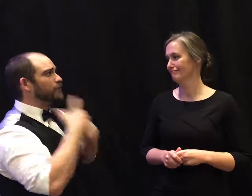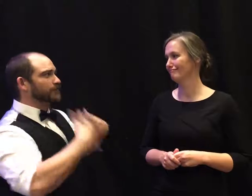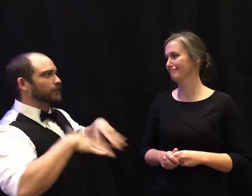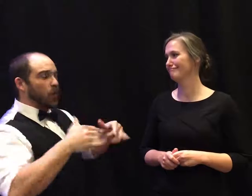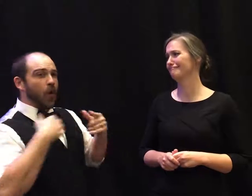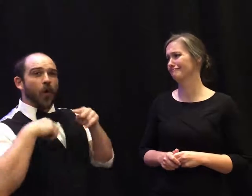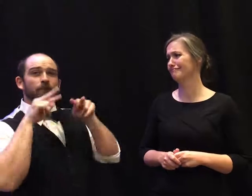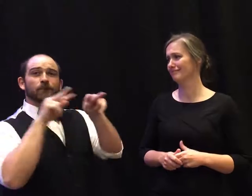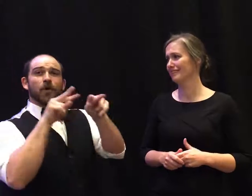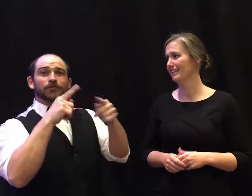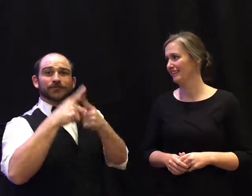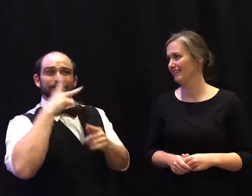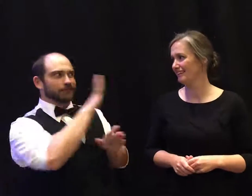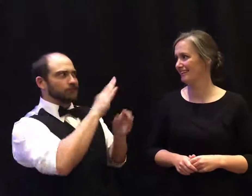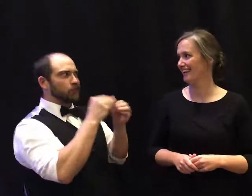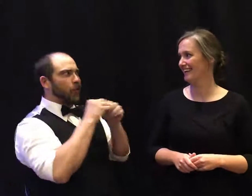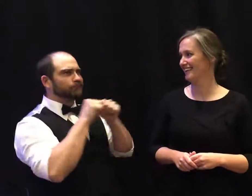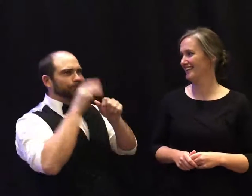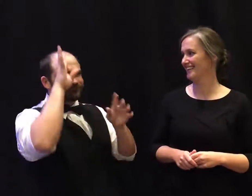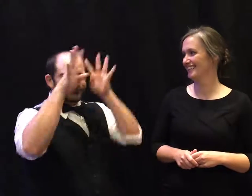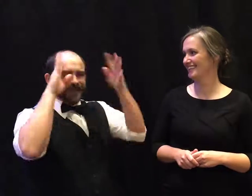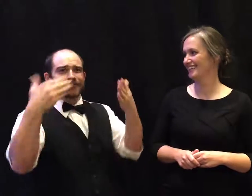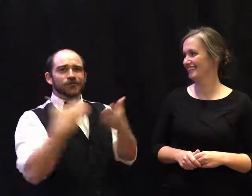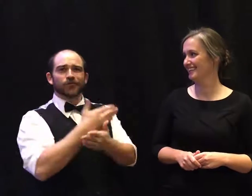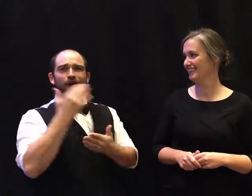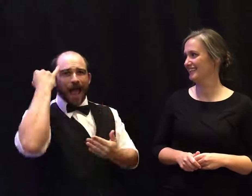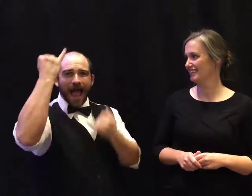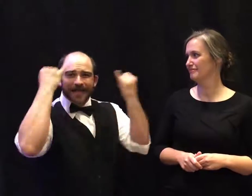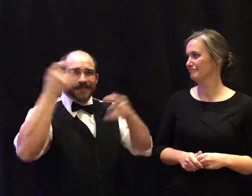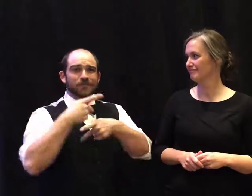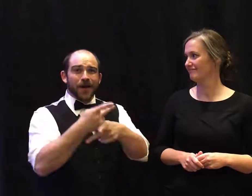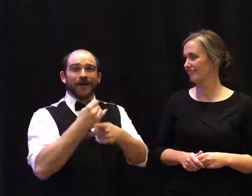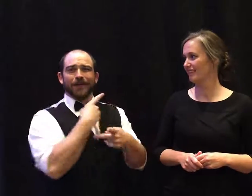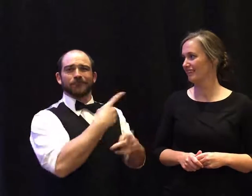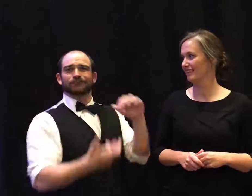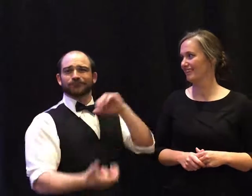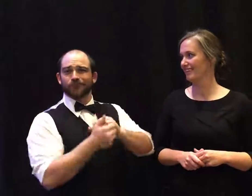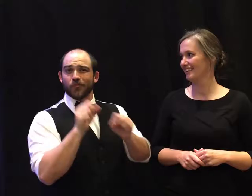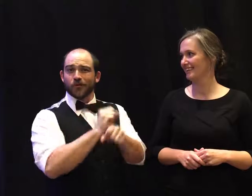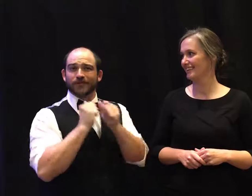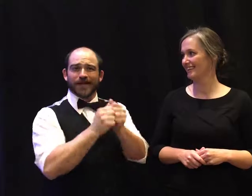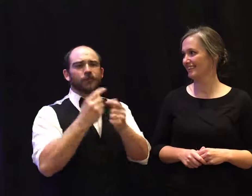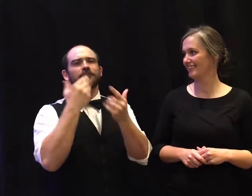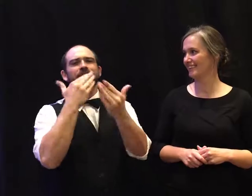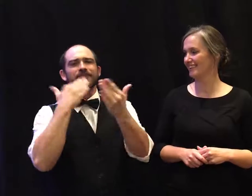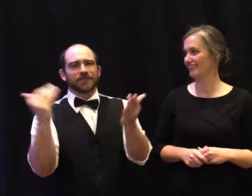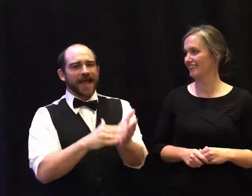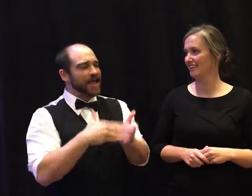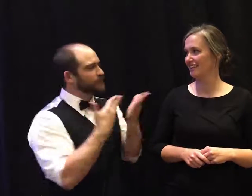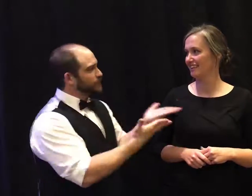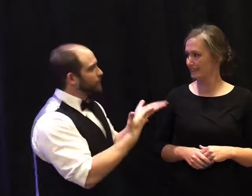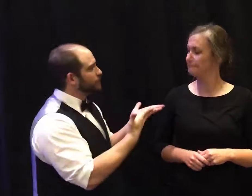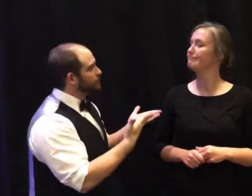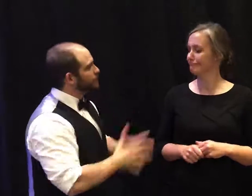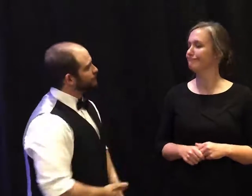Thank you so much for all your hard work, Katie. We look forward to seeing more innovative ideas and products, and we're going to work together to do that again, and thank